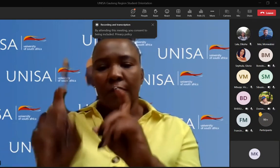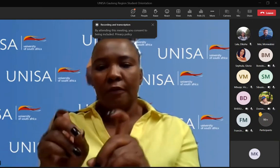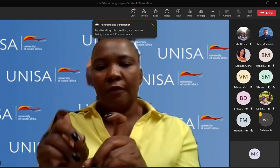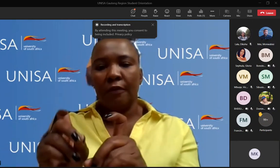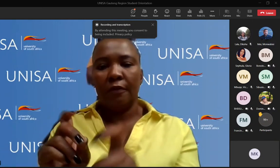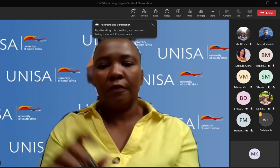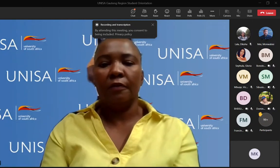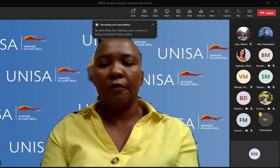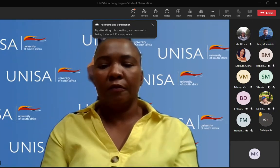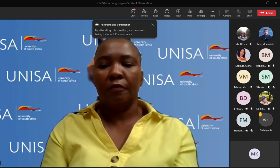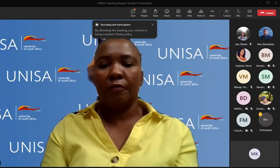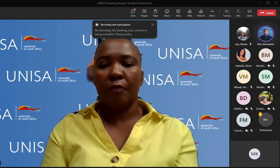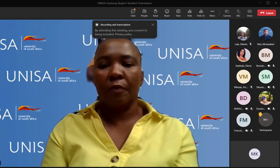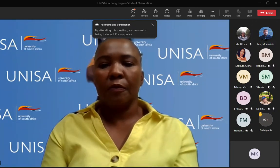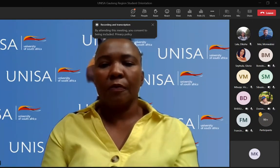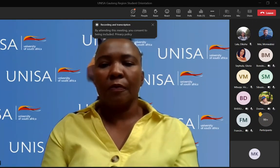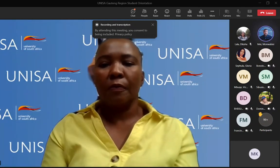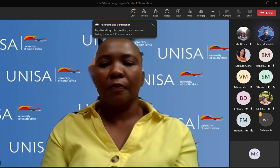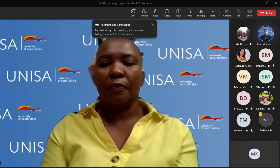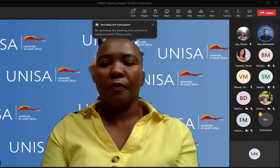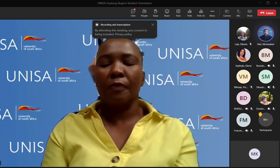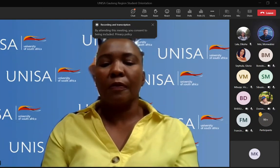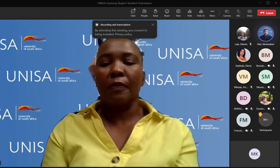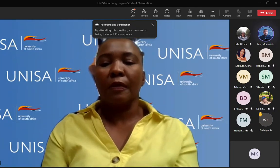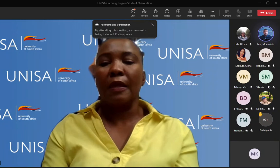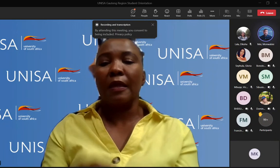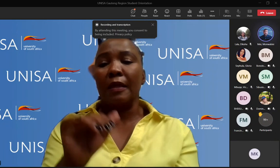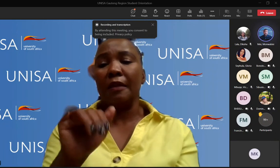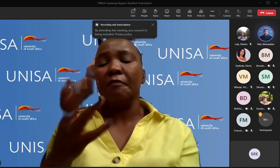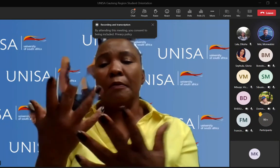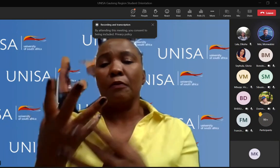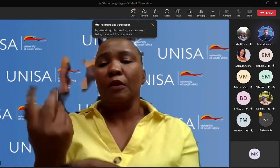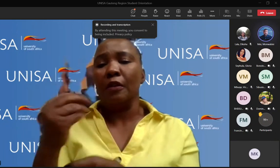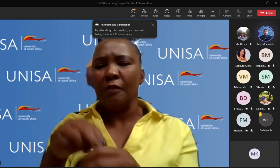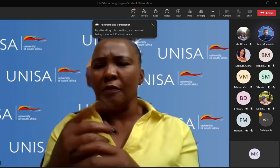northeastern region which orientation do you attend